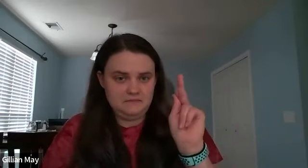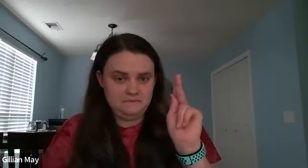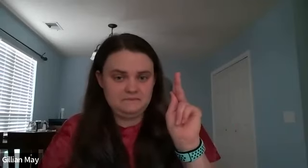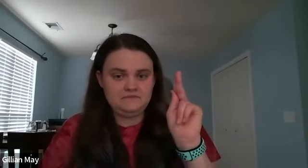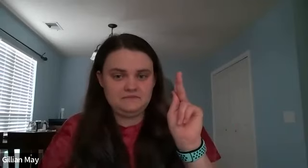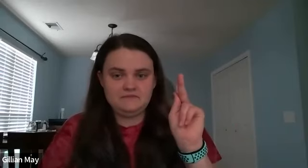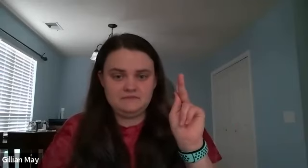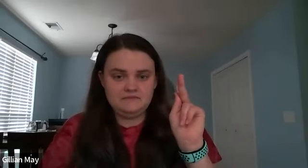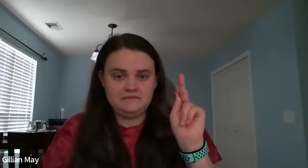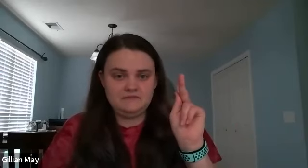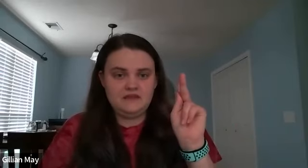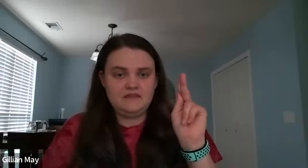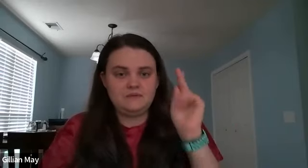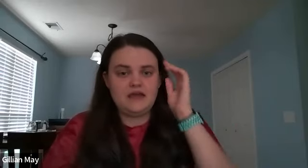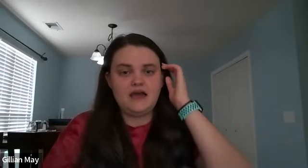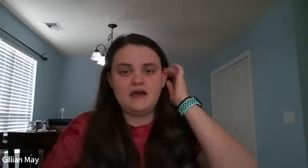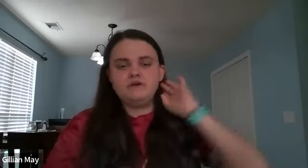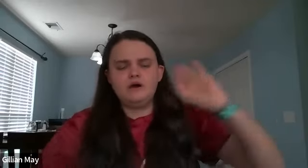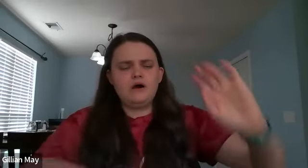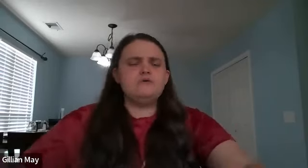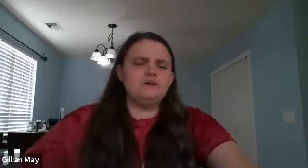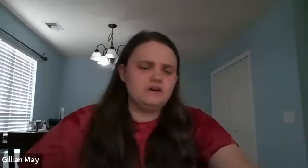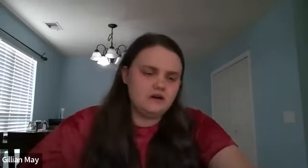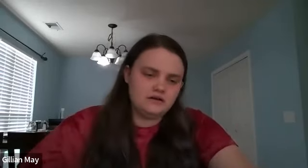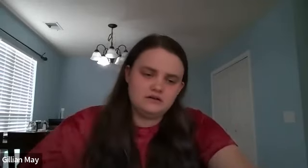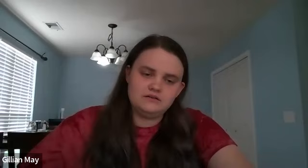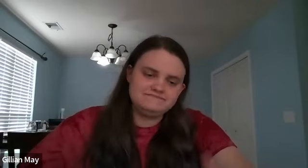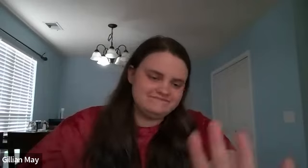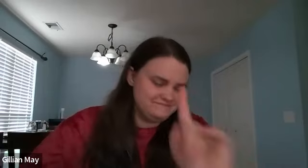Yep. We have